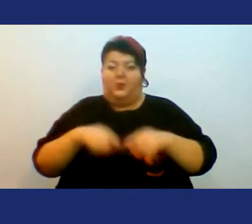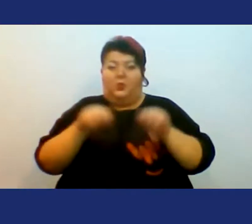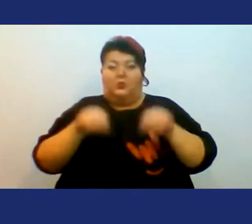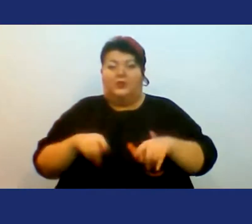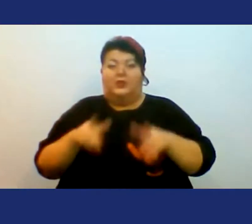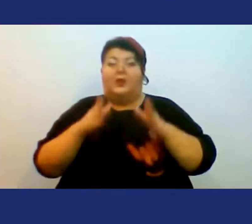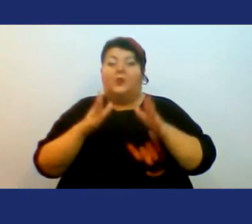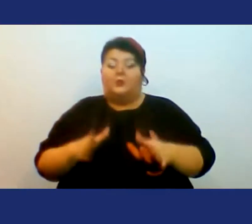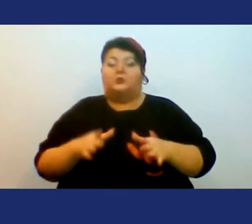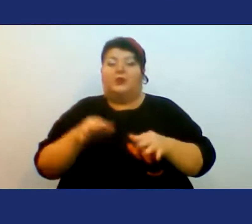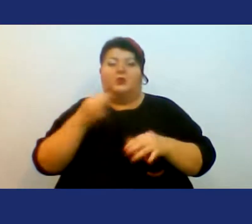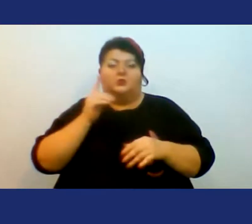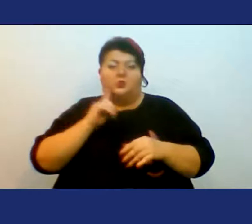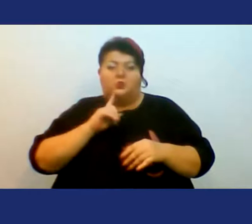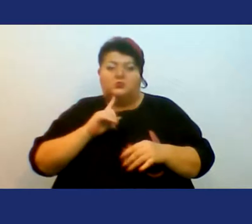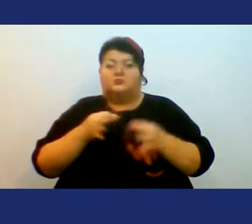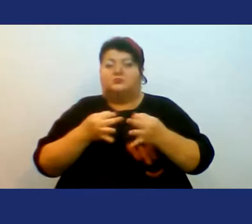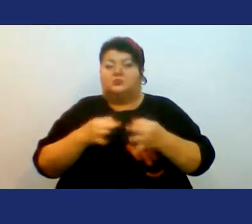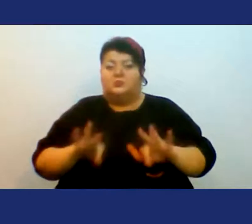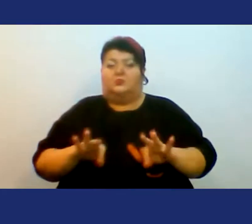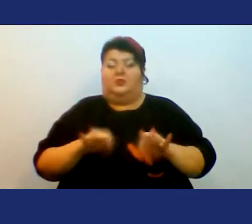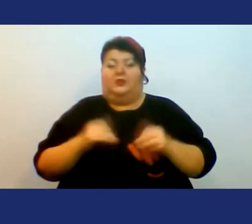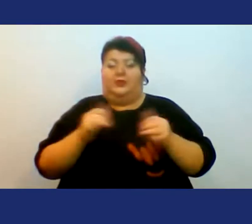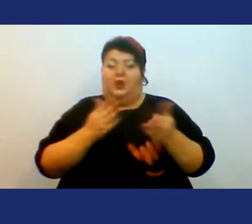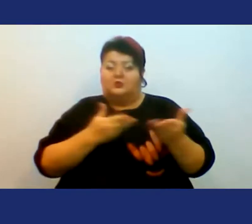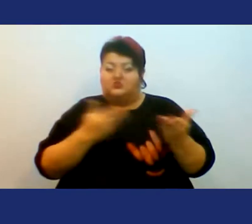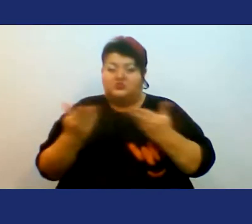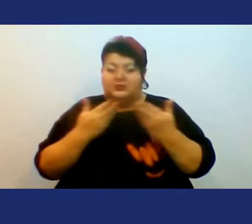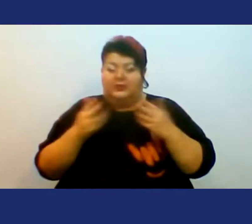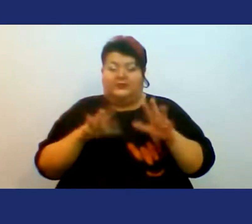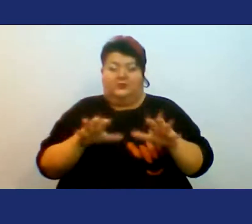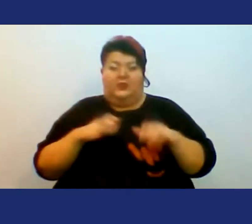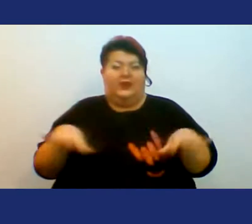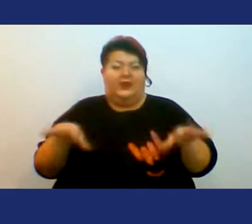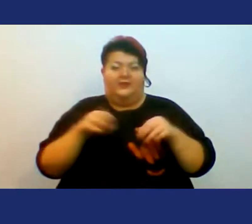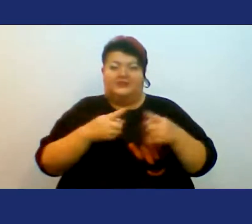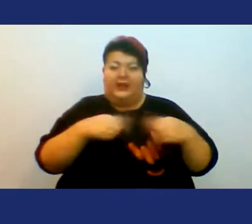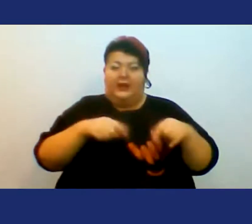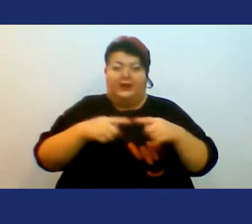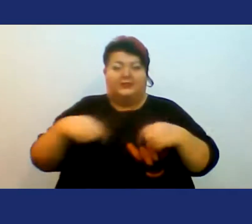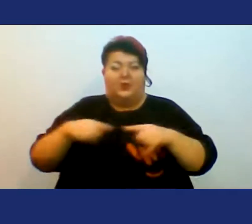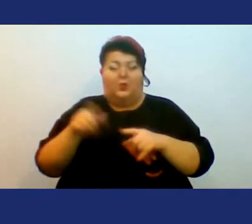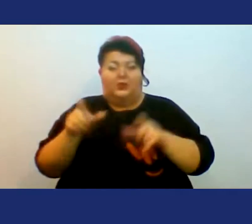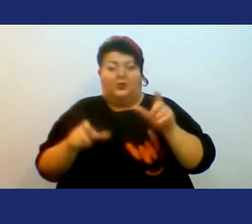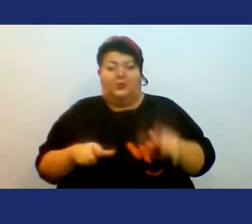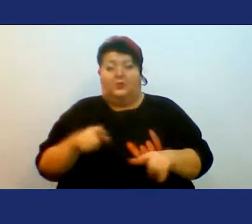is the inability for people with visual disabilities to vote, and we